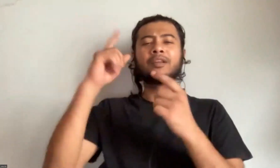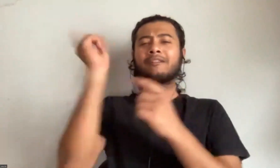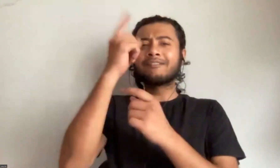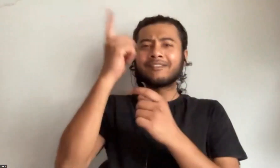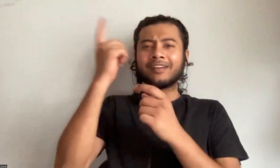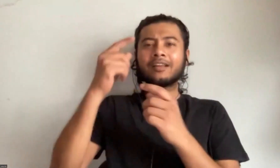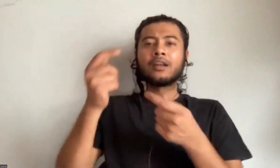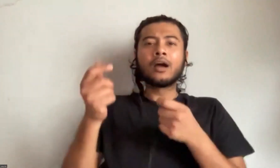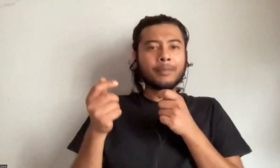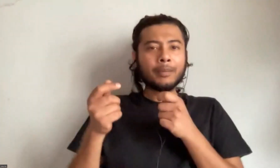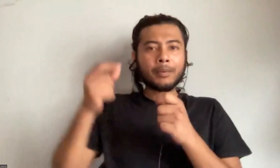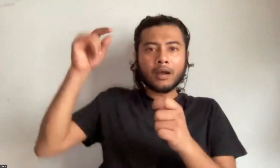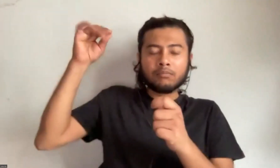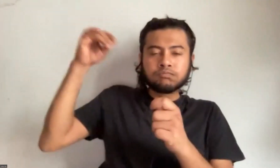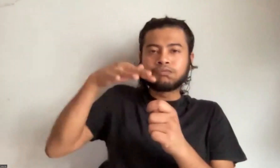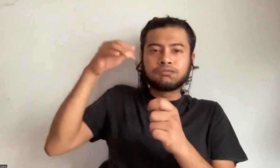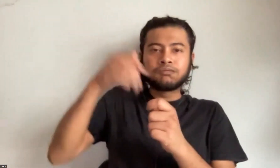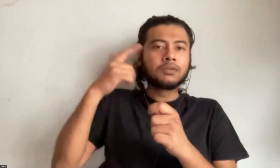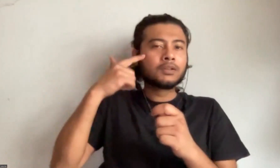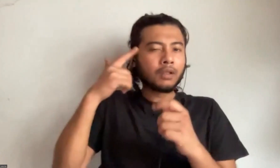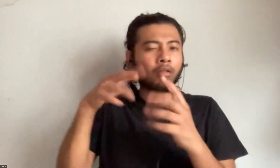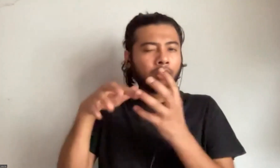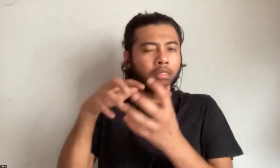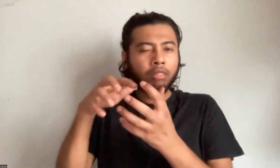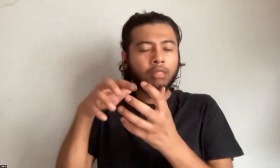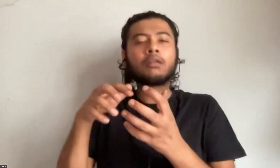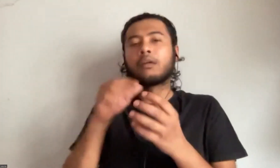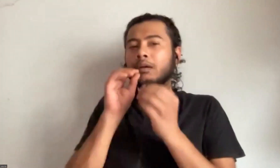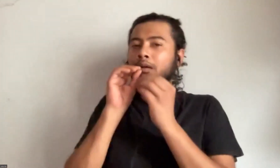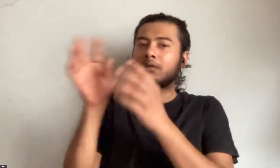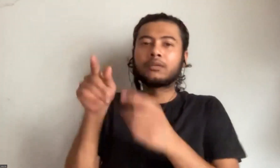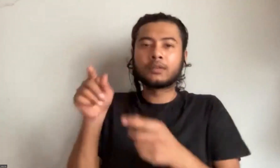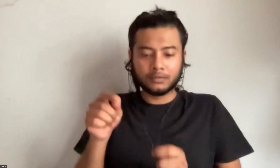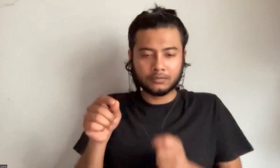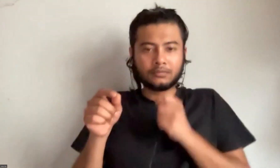our routine, we just saw the screen of Prabhupada Pranam mantra,